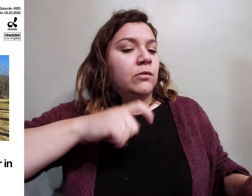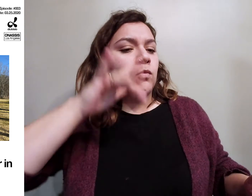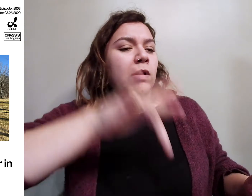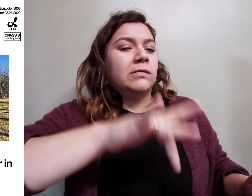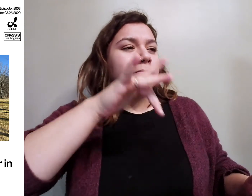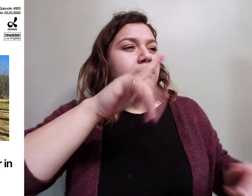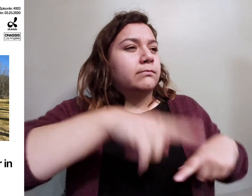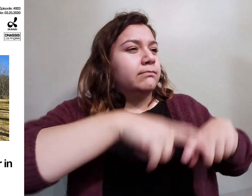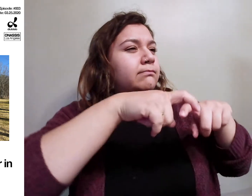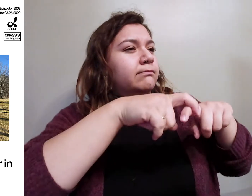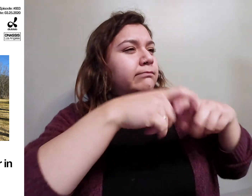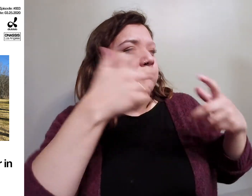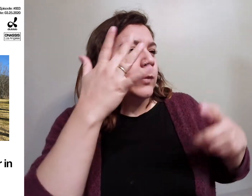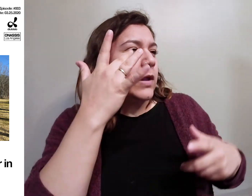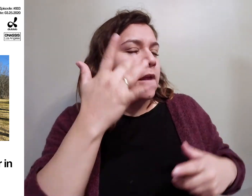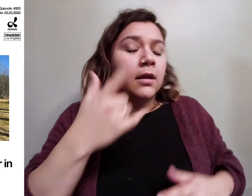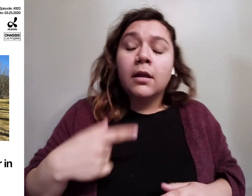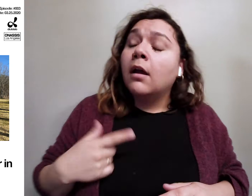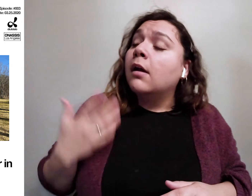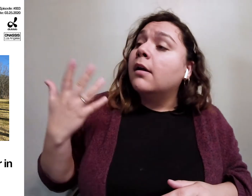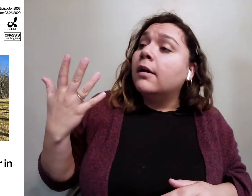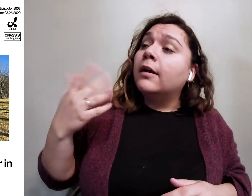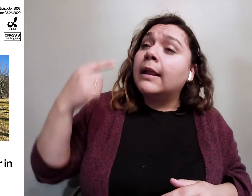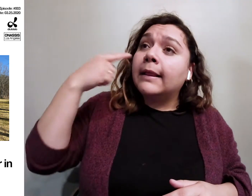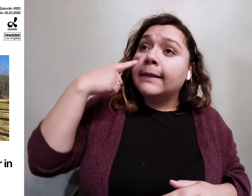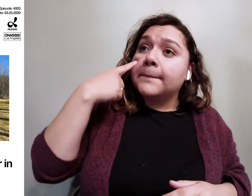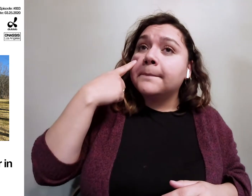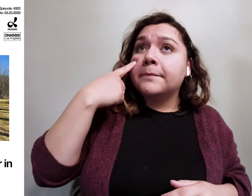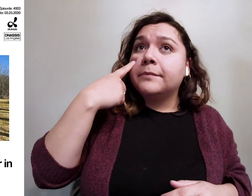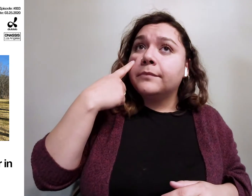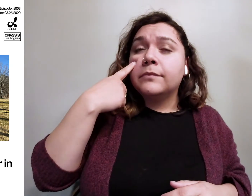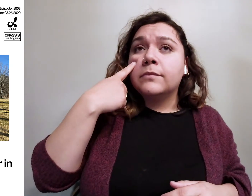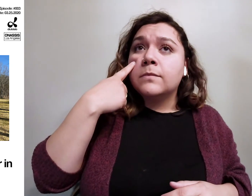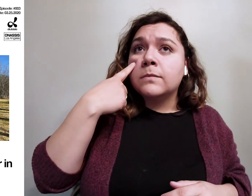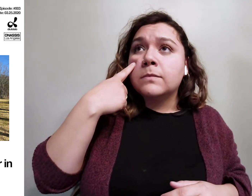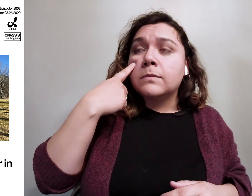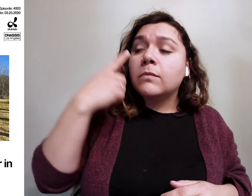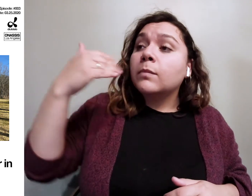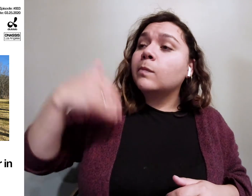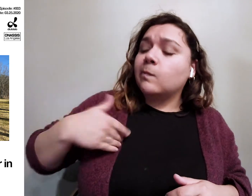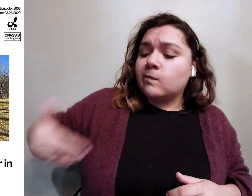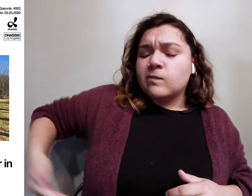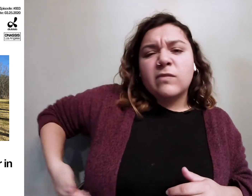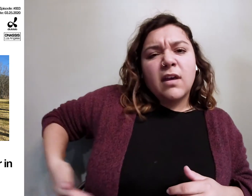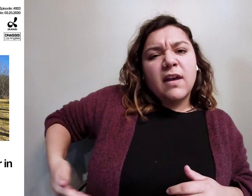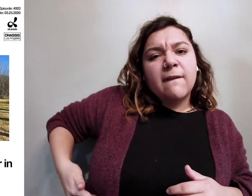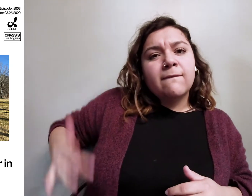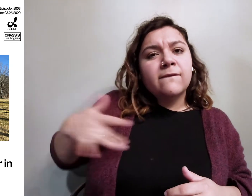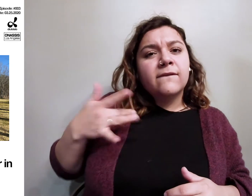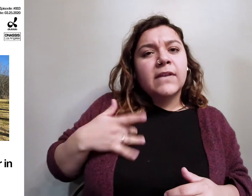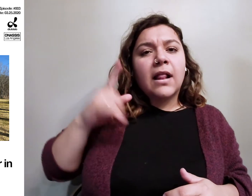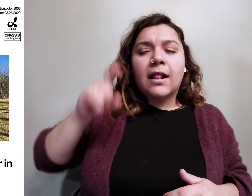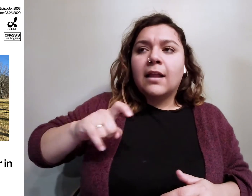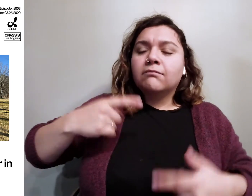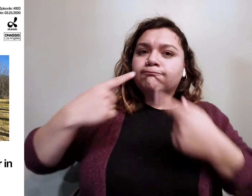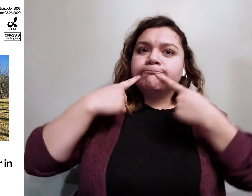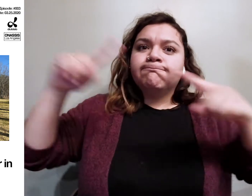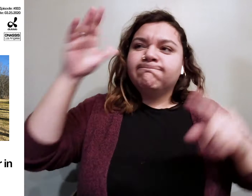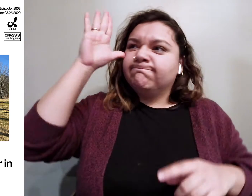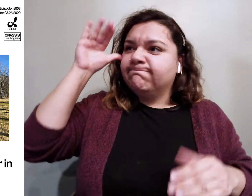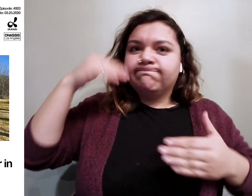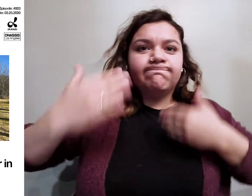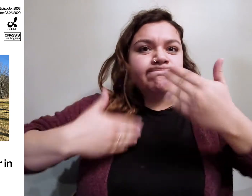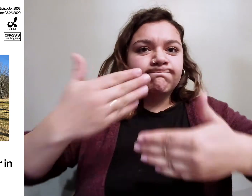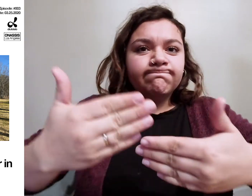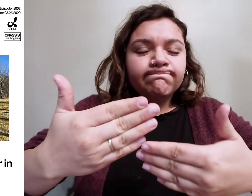pause? I think that what we have is the instinct to persevere and the instinct to